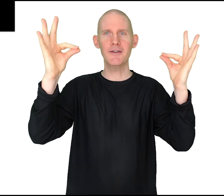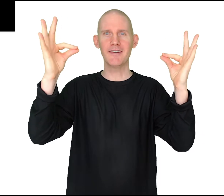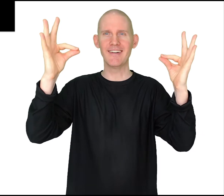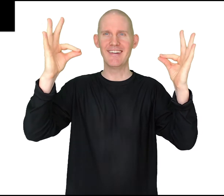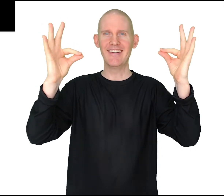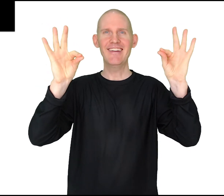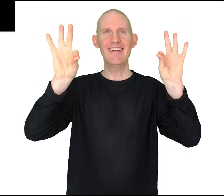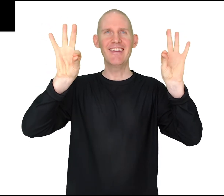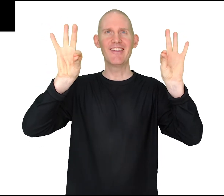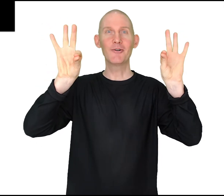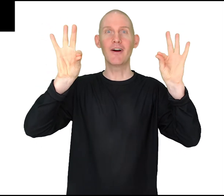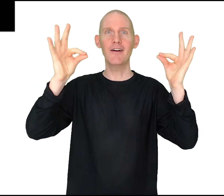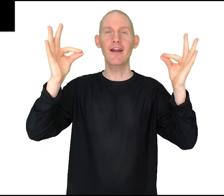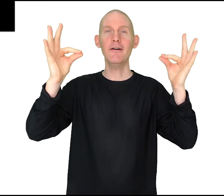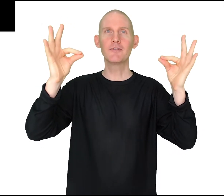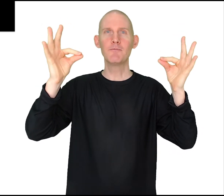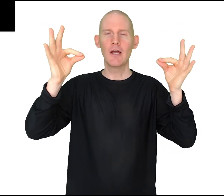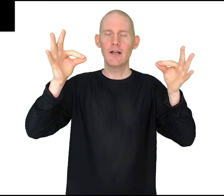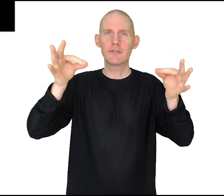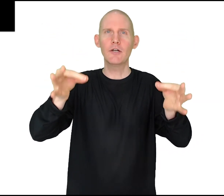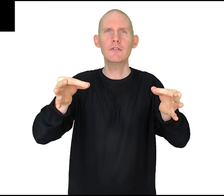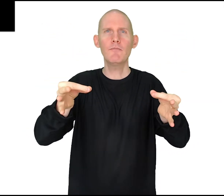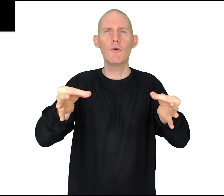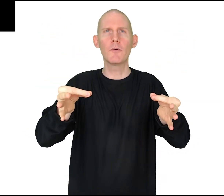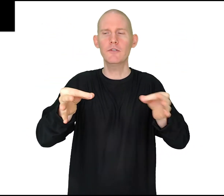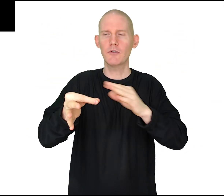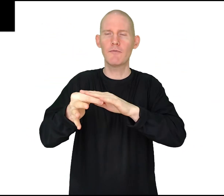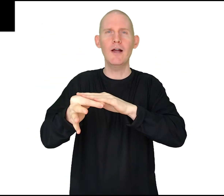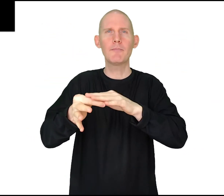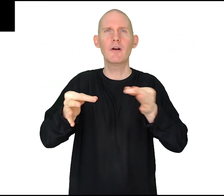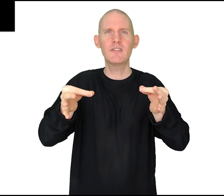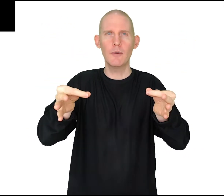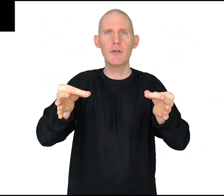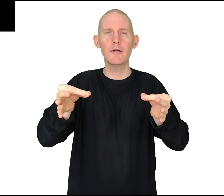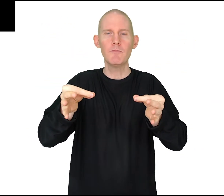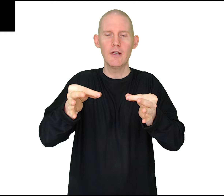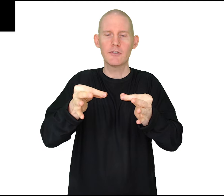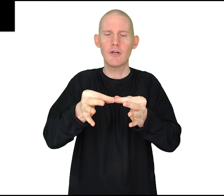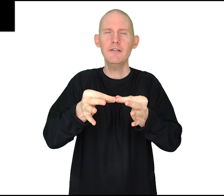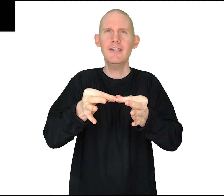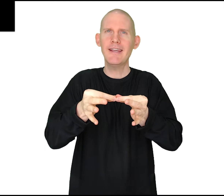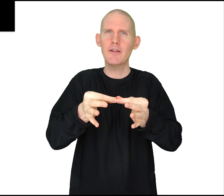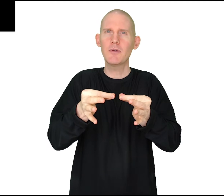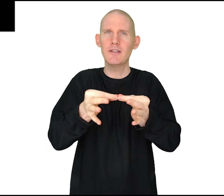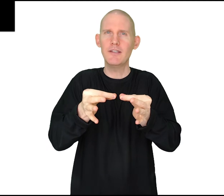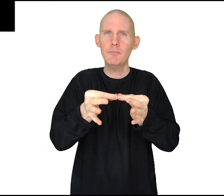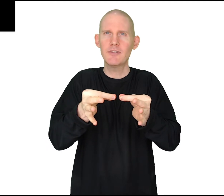together. Those are Fs. Now tilt them forward so the flat parts up here start together with the tips right